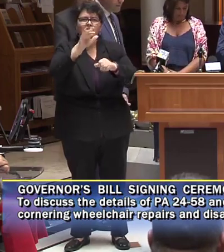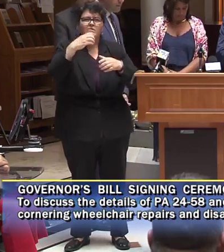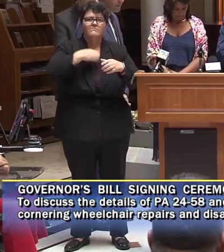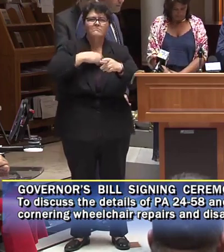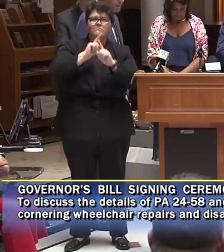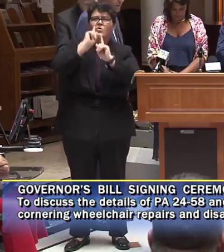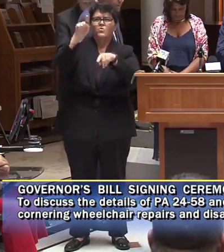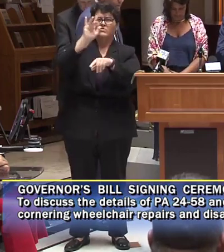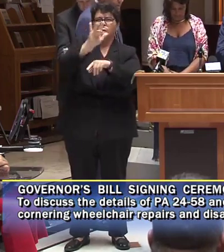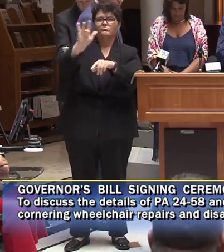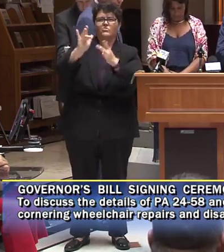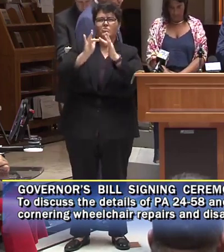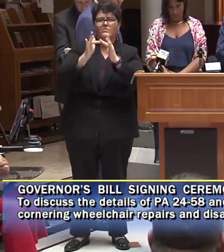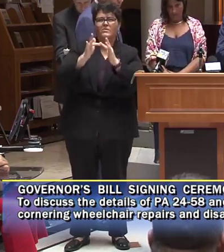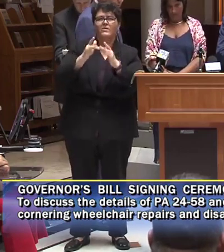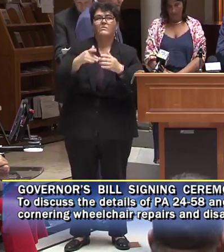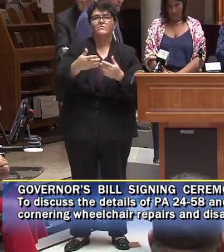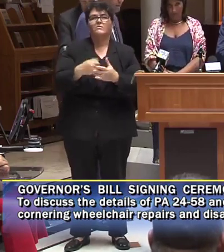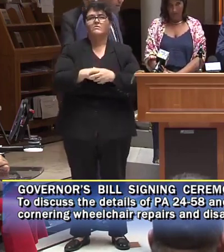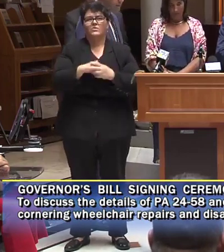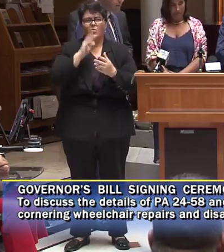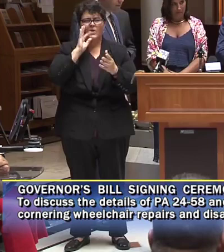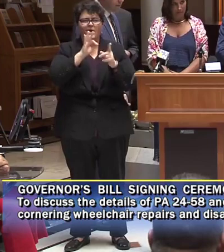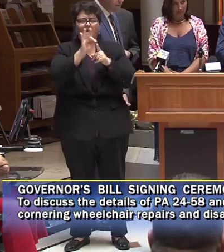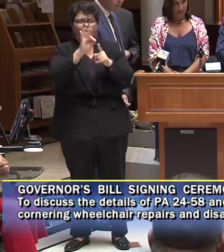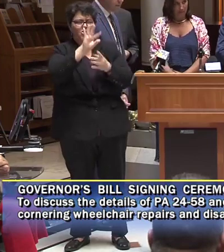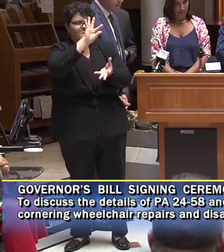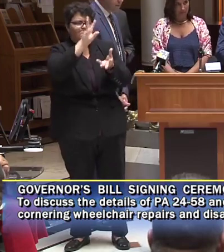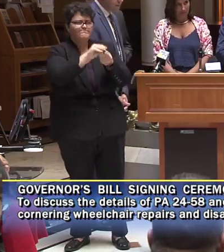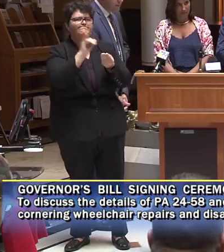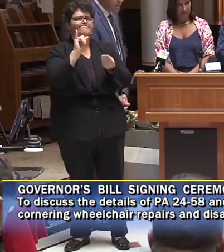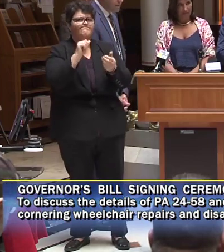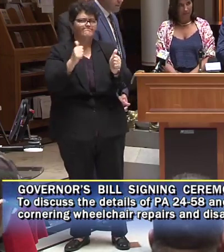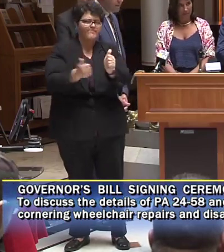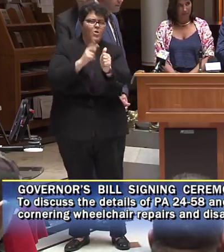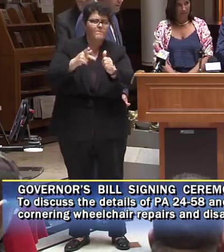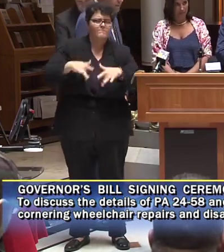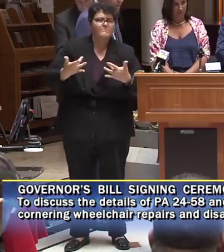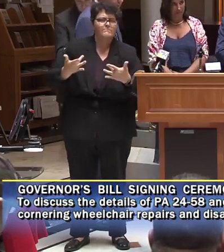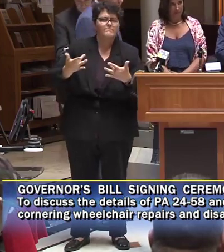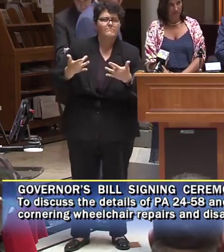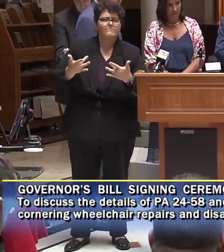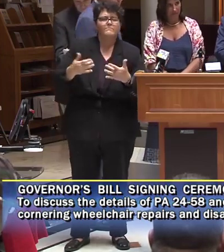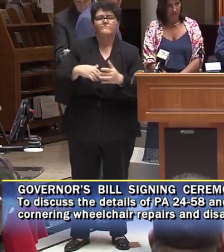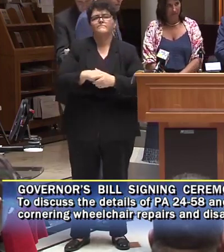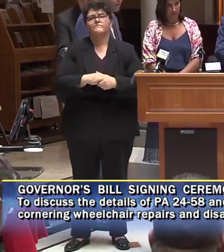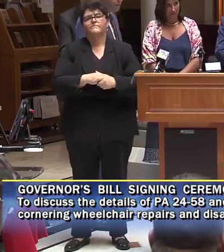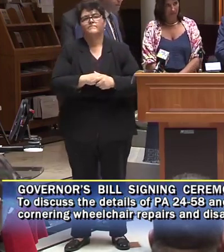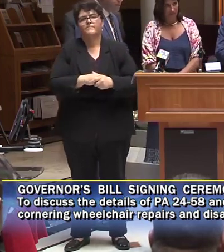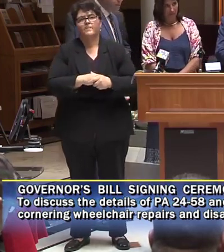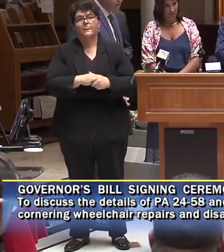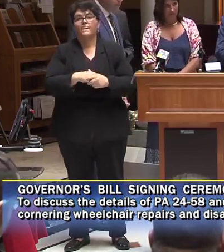Wheelchair repair prior authorization will not be required unless the prescription is more than 5 years old